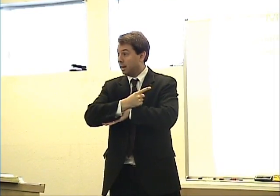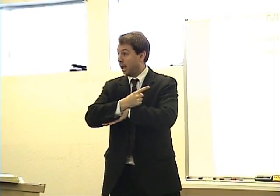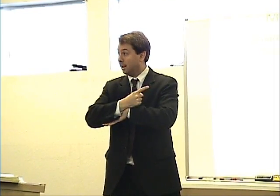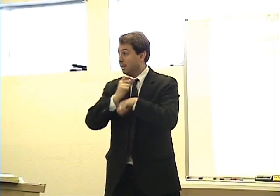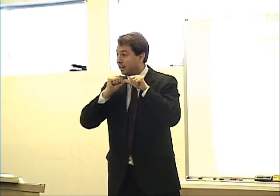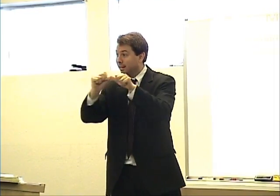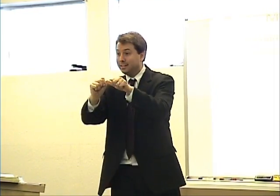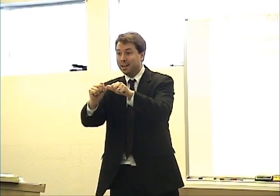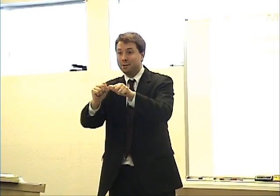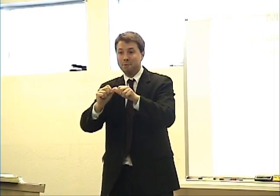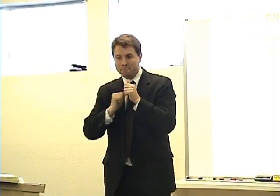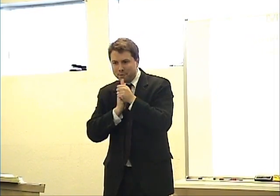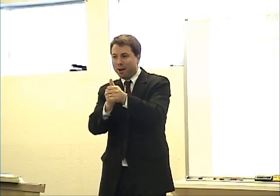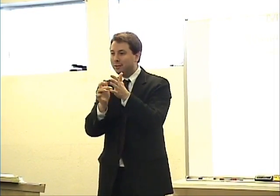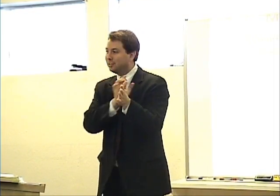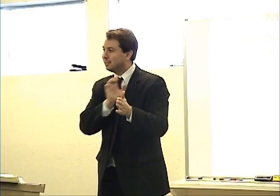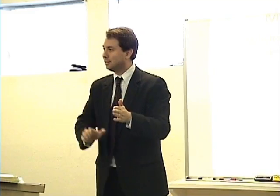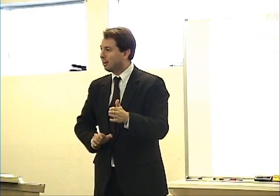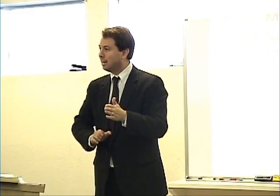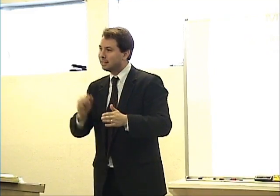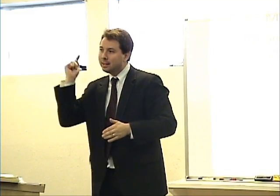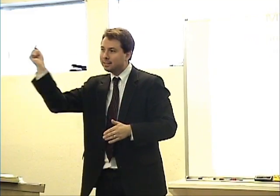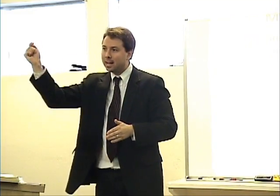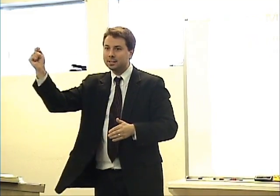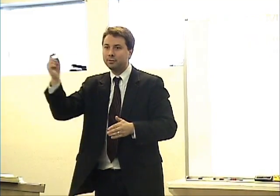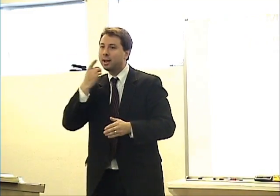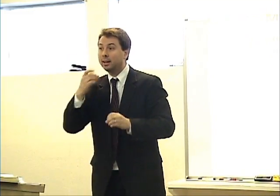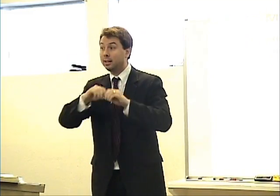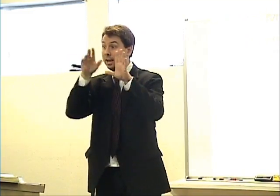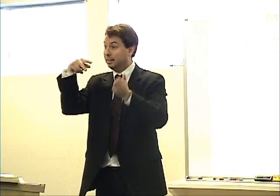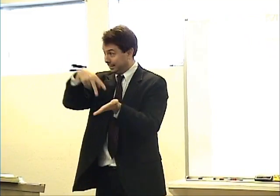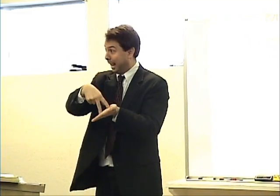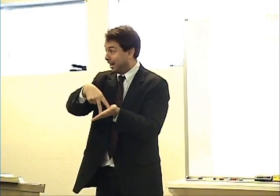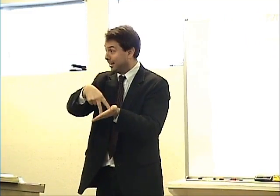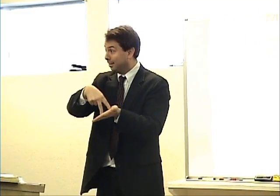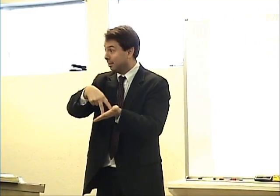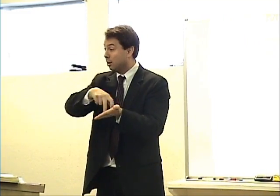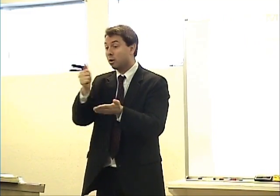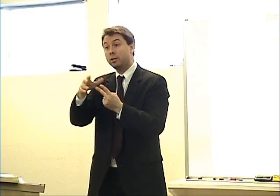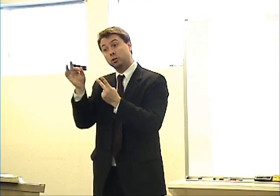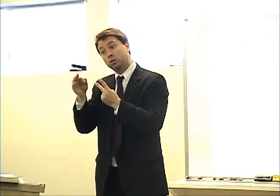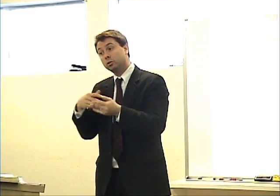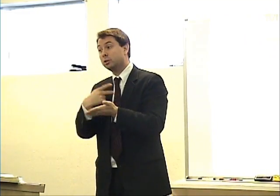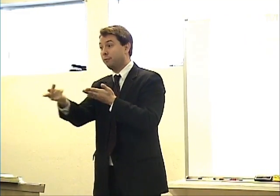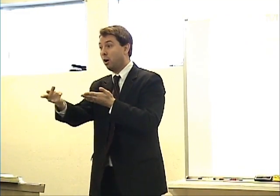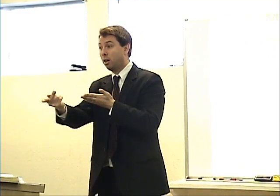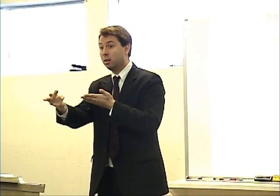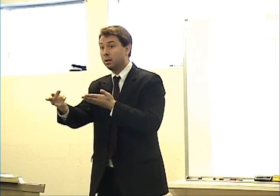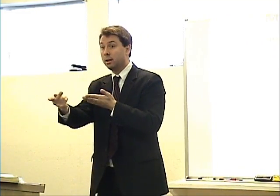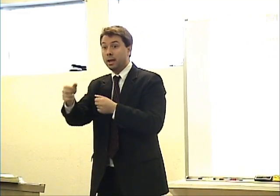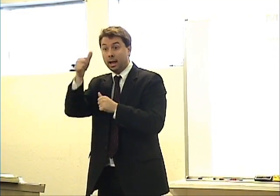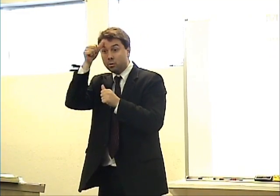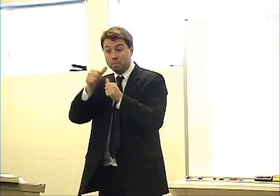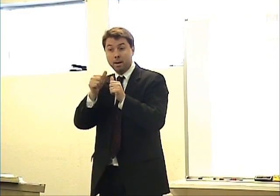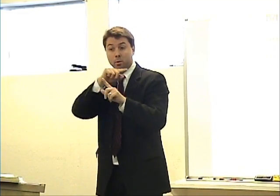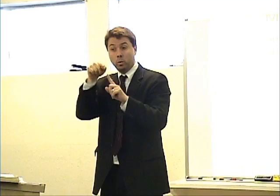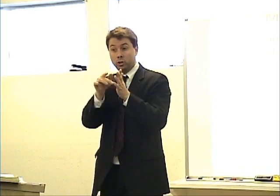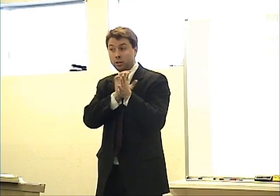today. Continue following Jesus Christ, testifying in light, standing, or other choose to fall. And remember, when Jesus